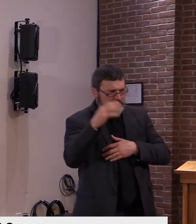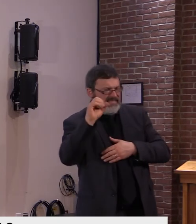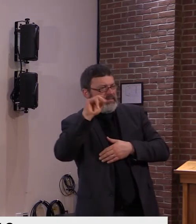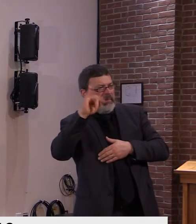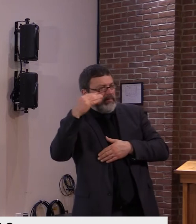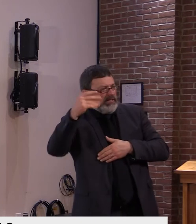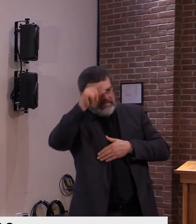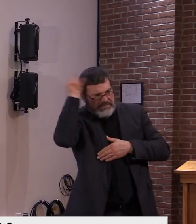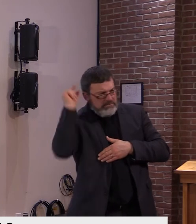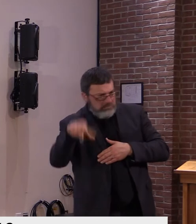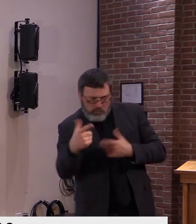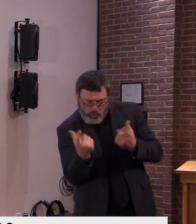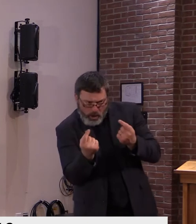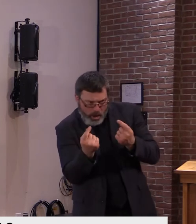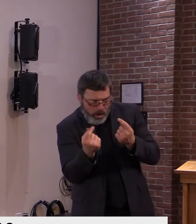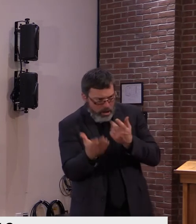important.